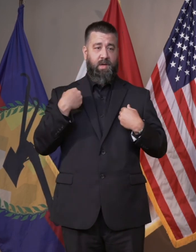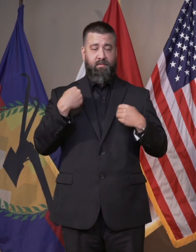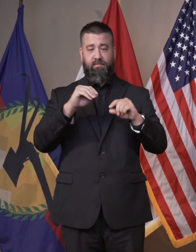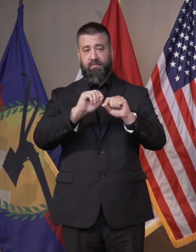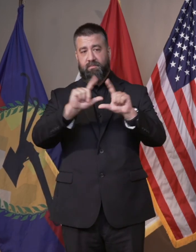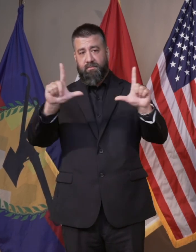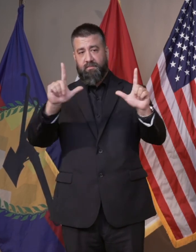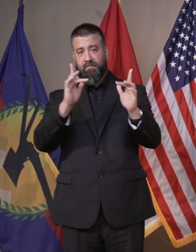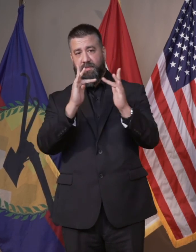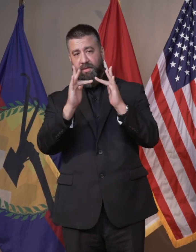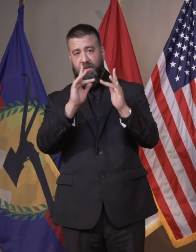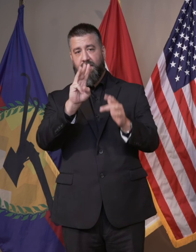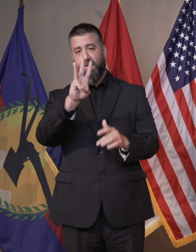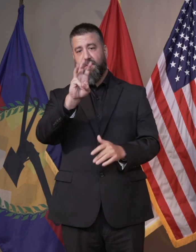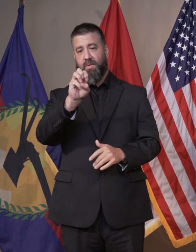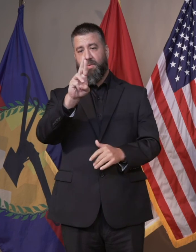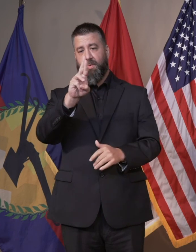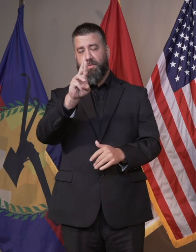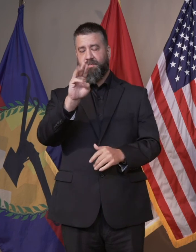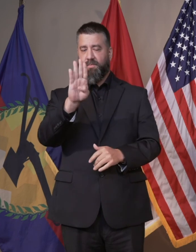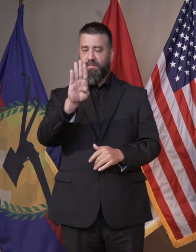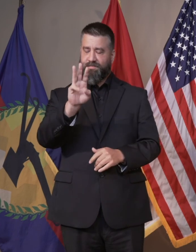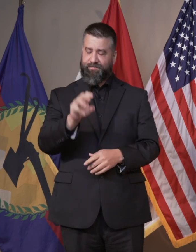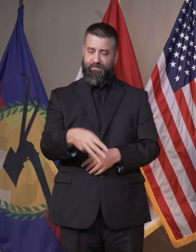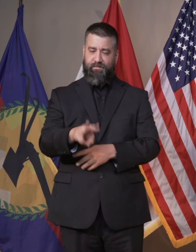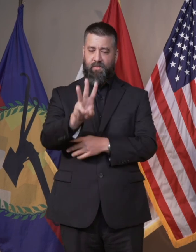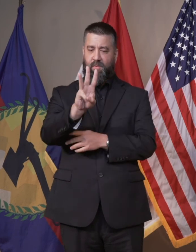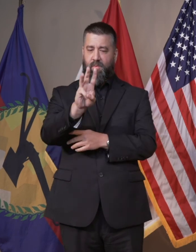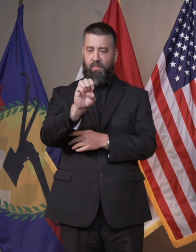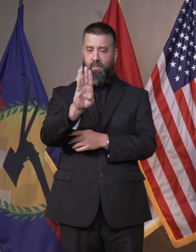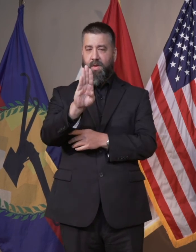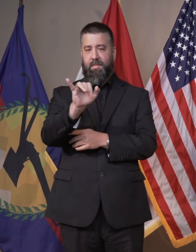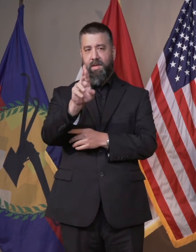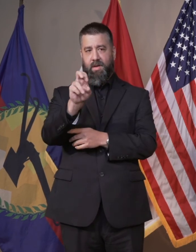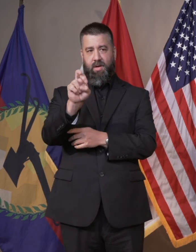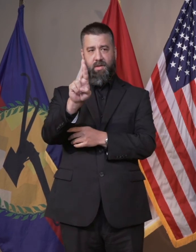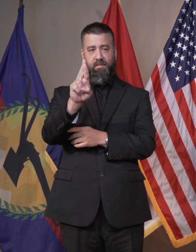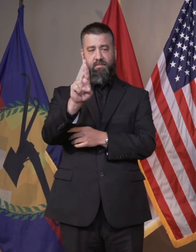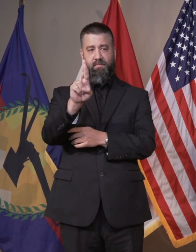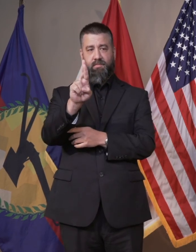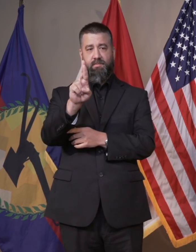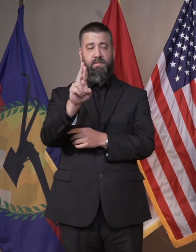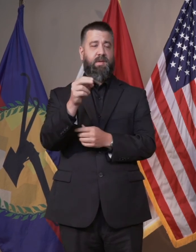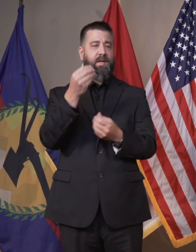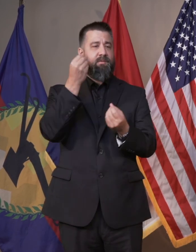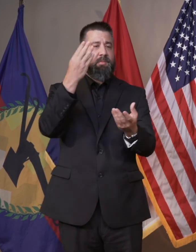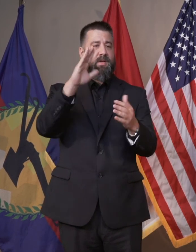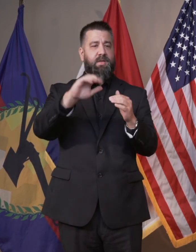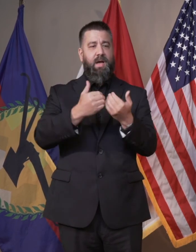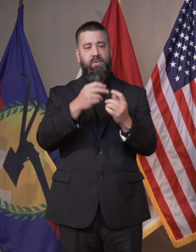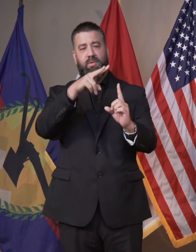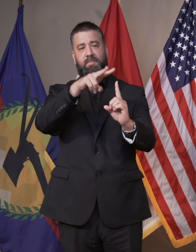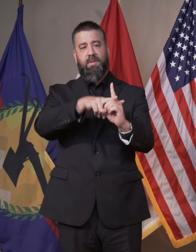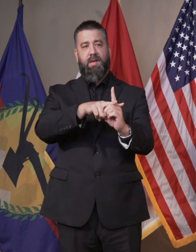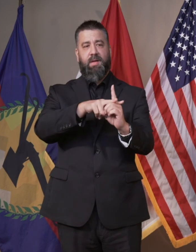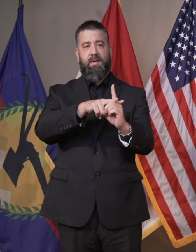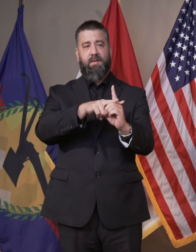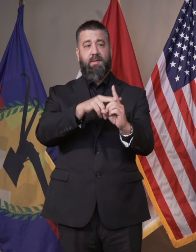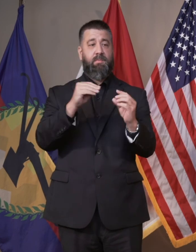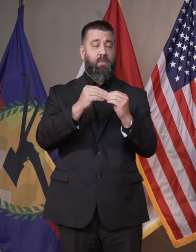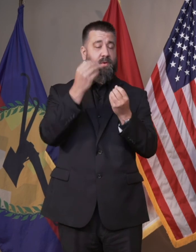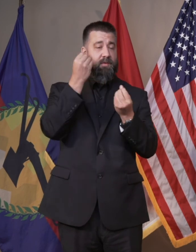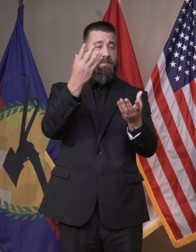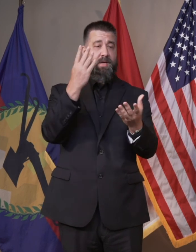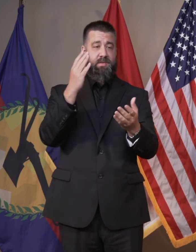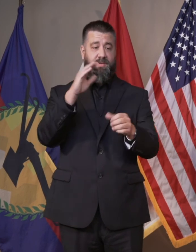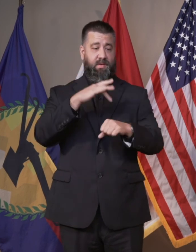goes through the process of applying for this program, and more information about that webinar is available on our website